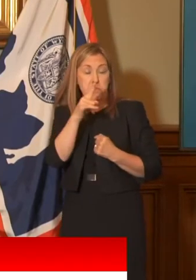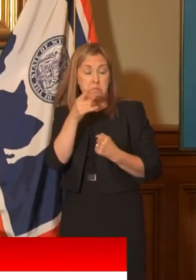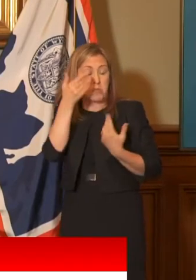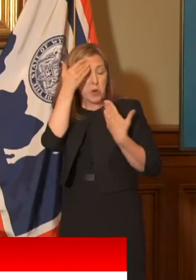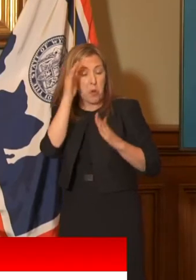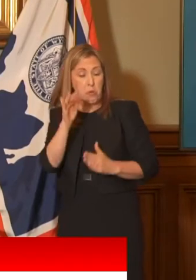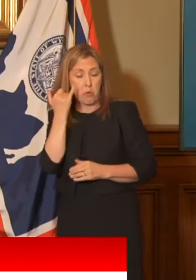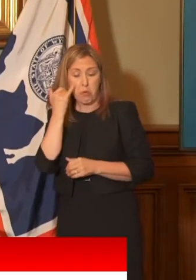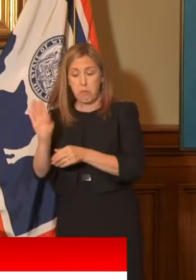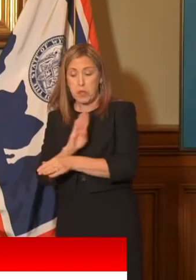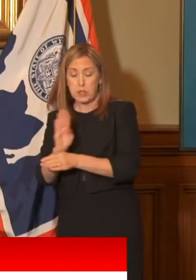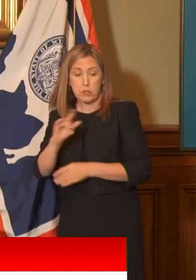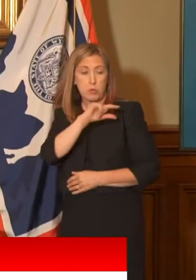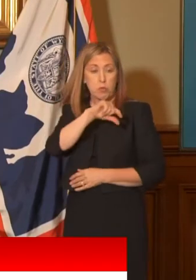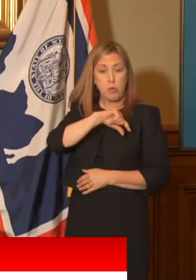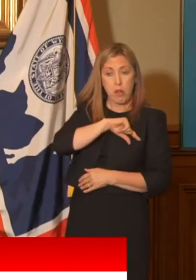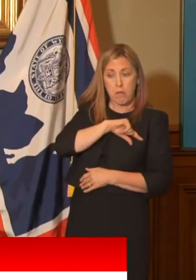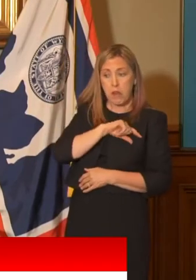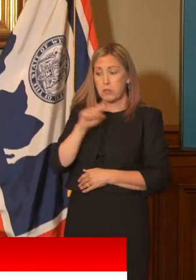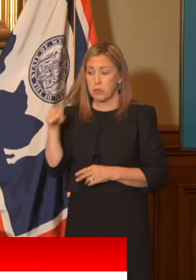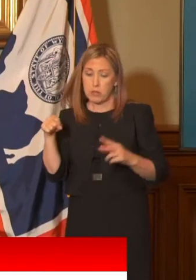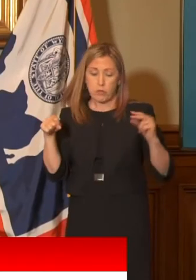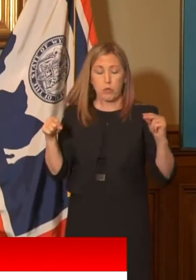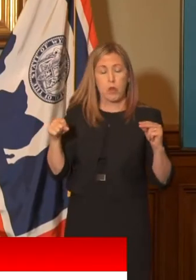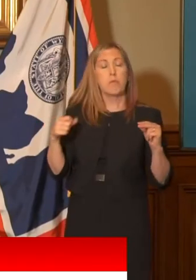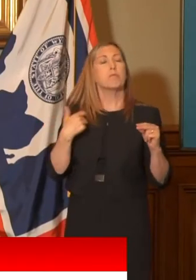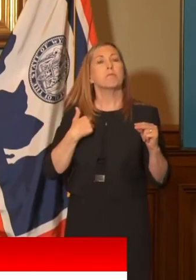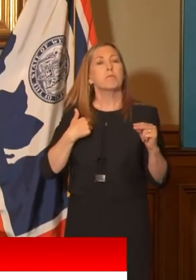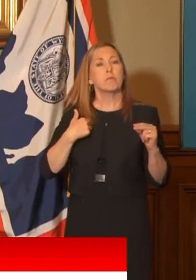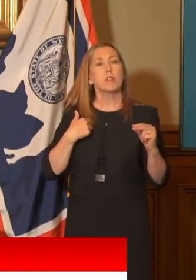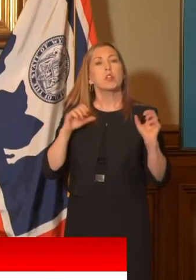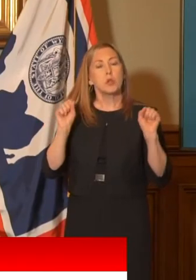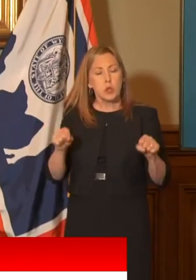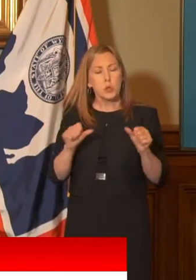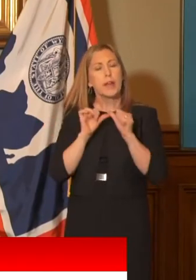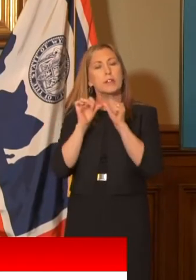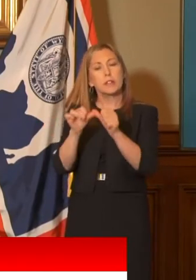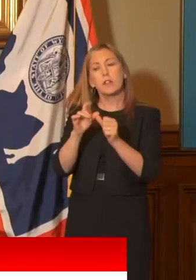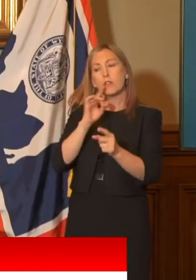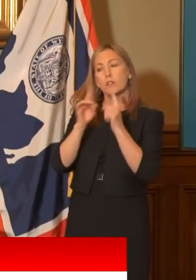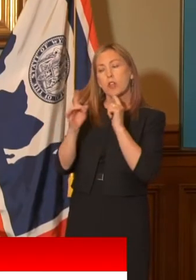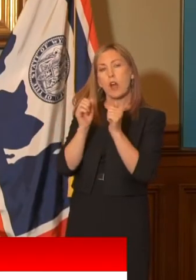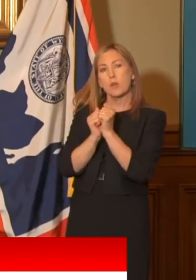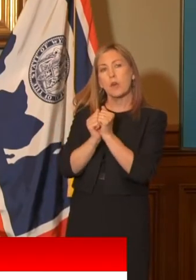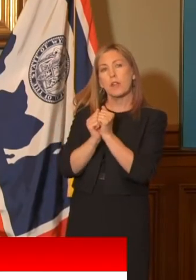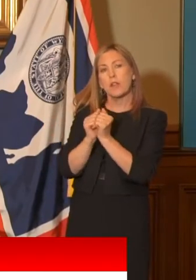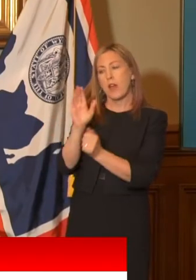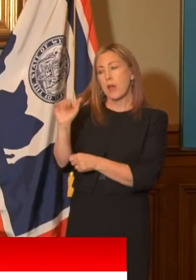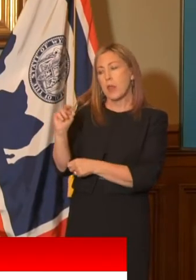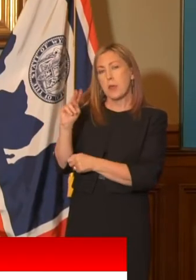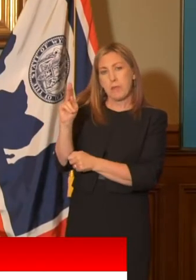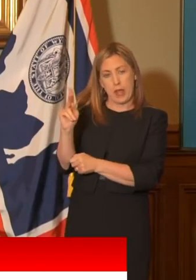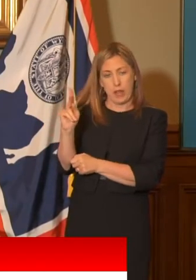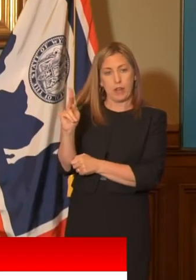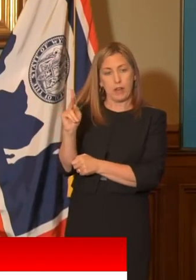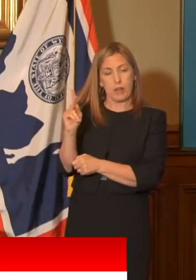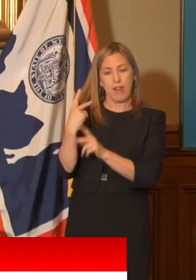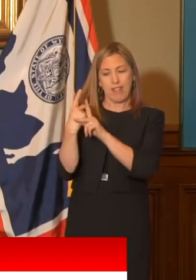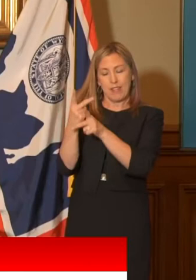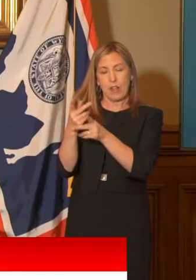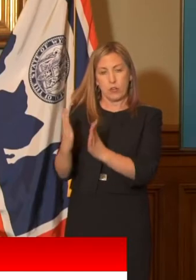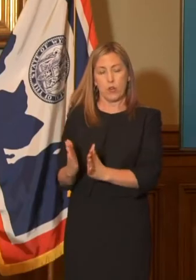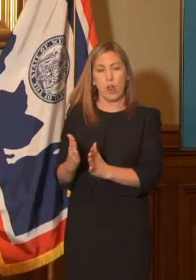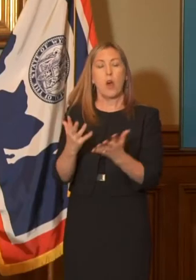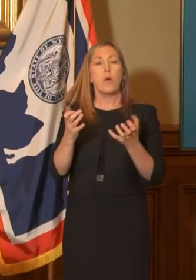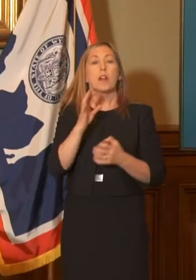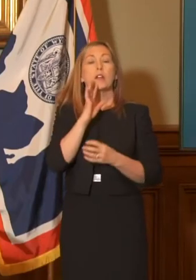business qualifies, it is not too late to speak to a lender. And I want to speak a little bit about